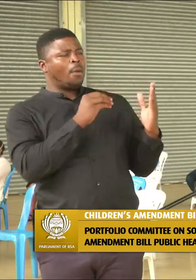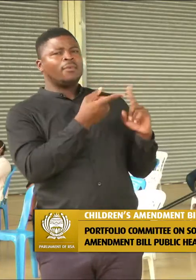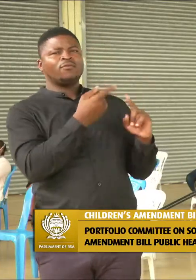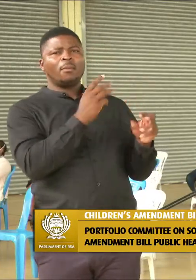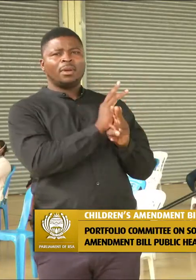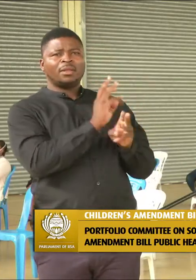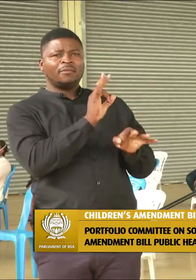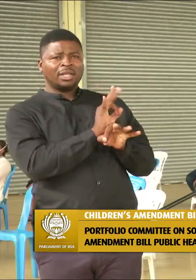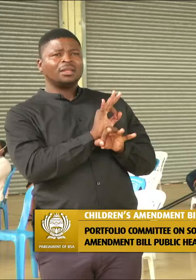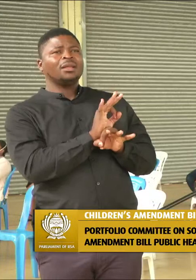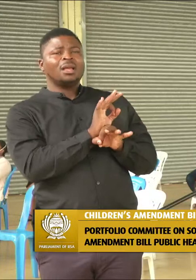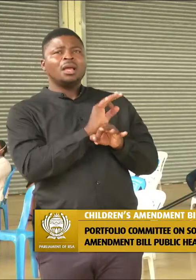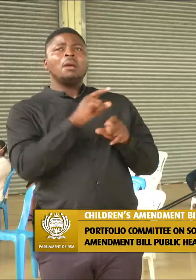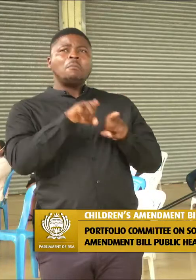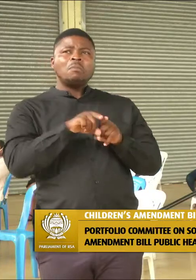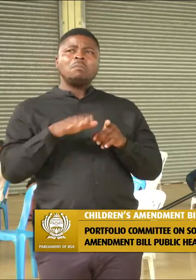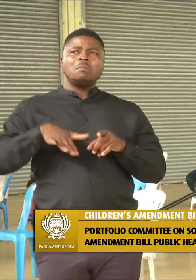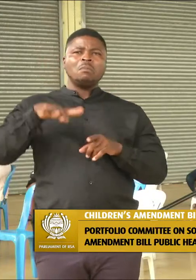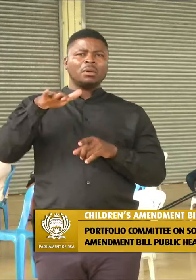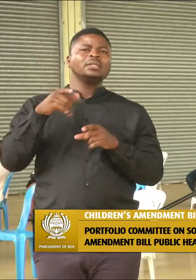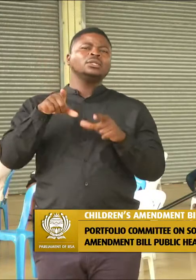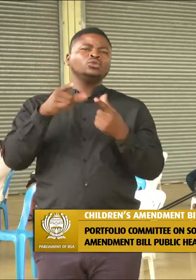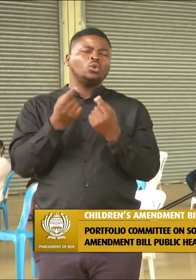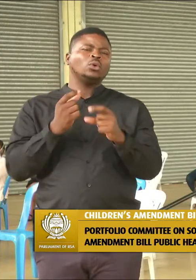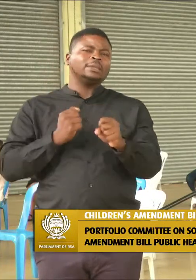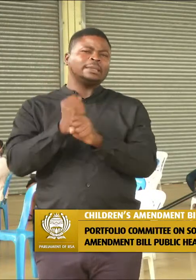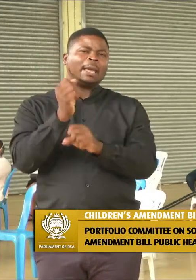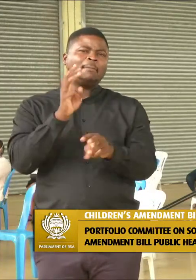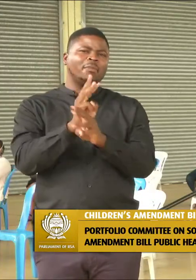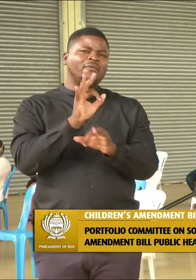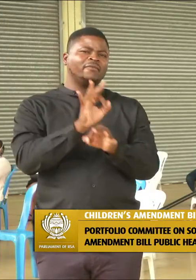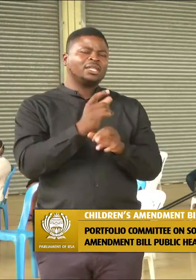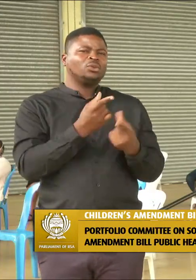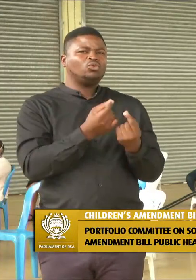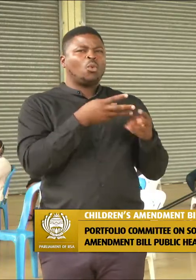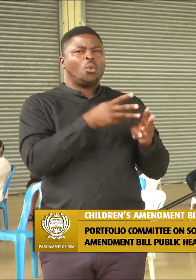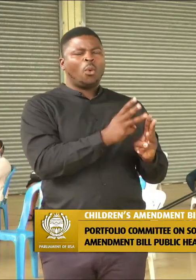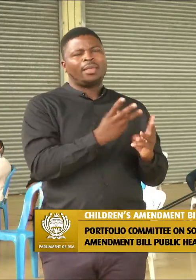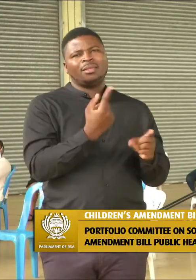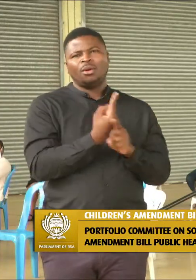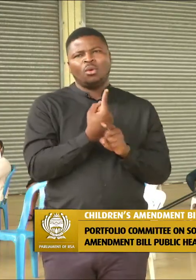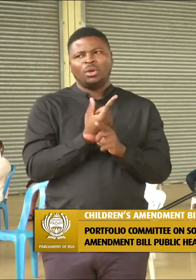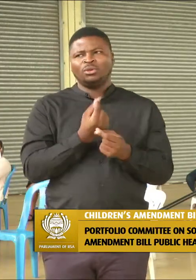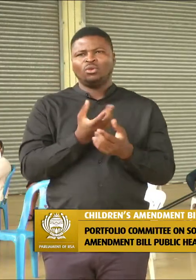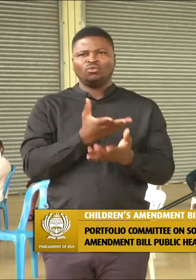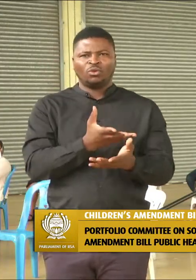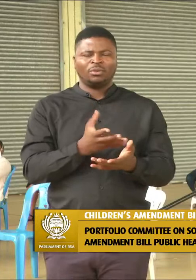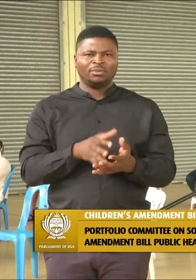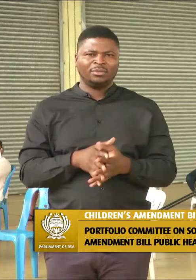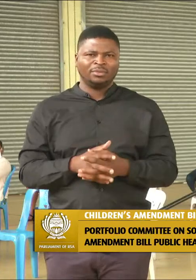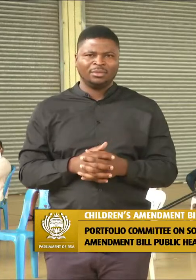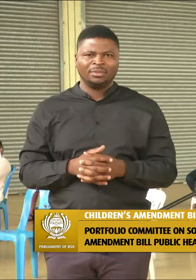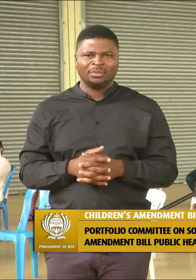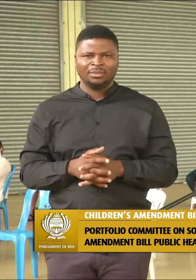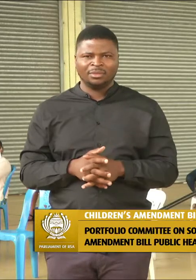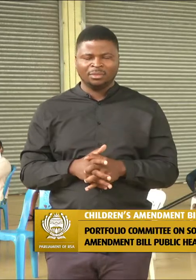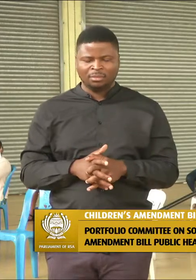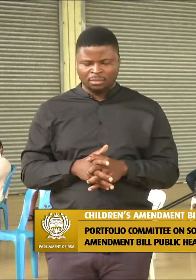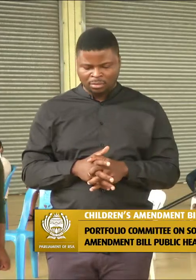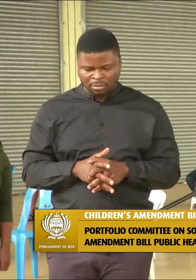Ekugcineni bazizwa belimele ngokomzwelo. Lokhu okubangela ukuthi sibe